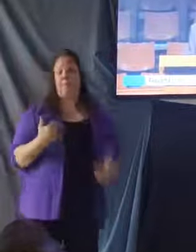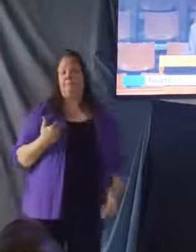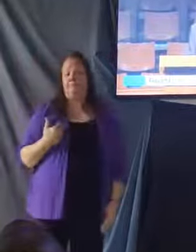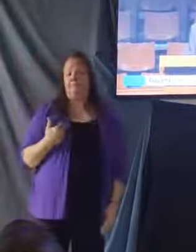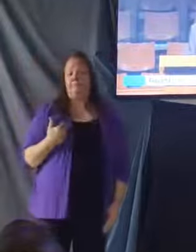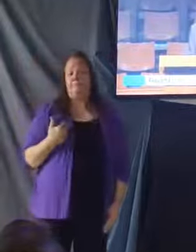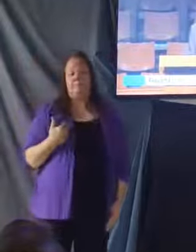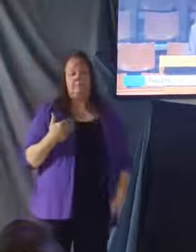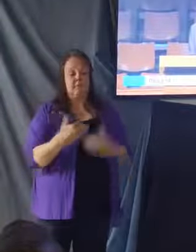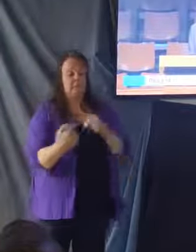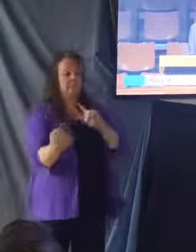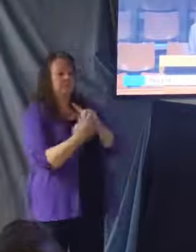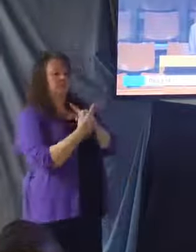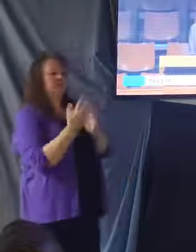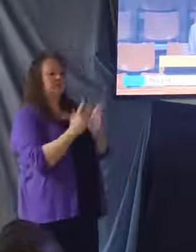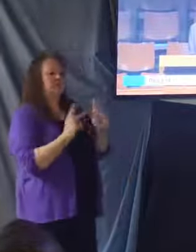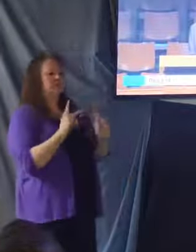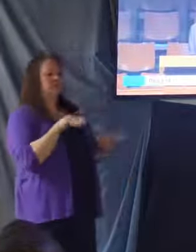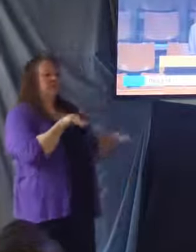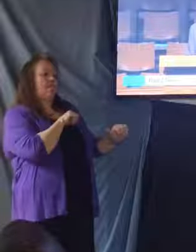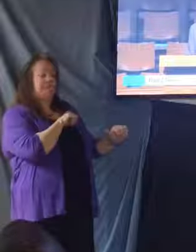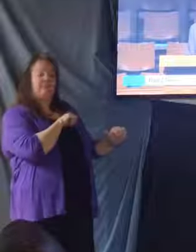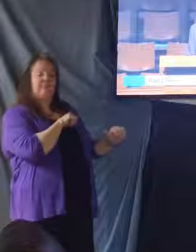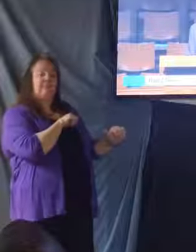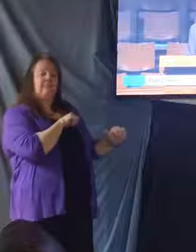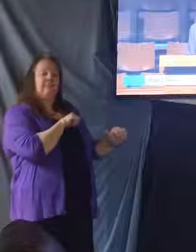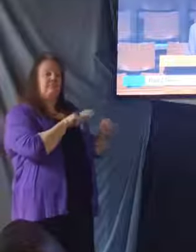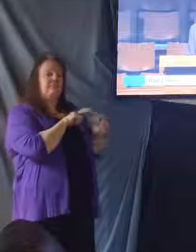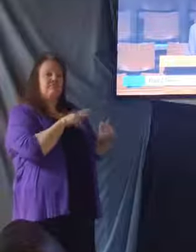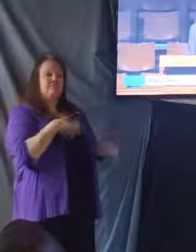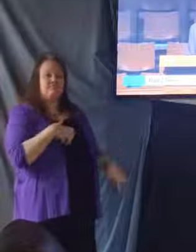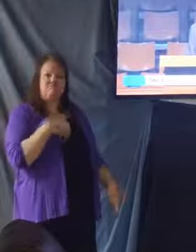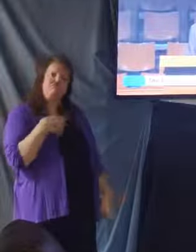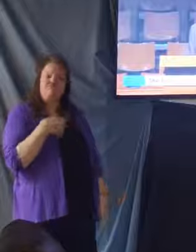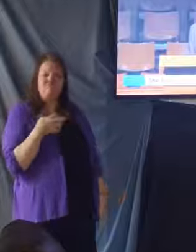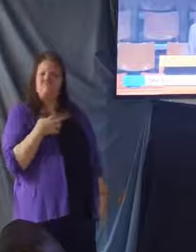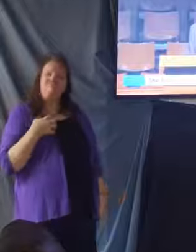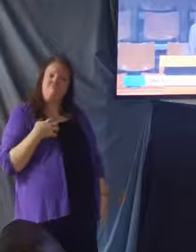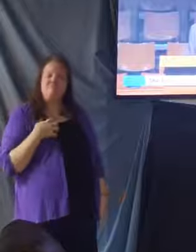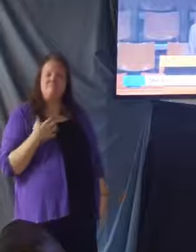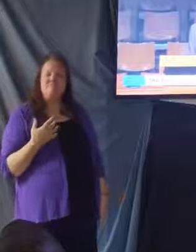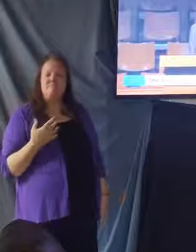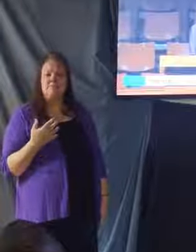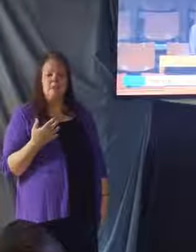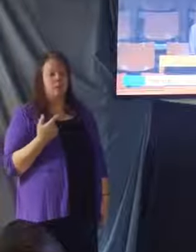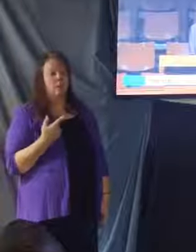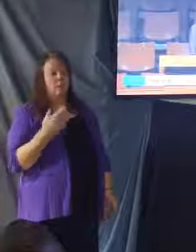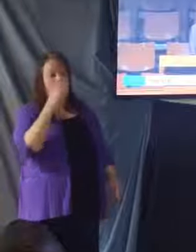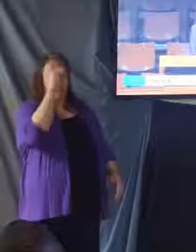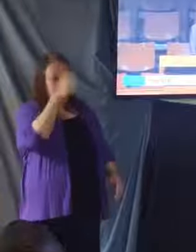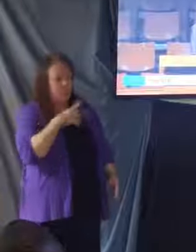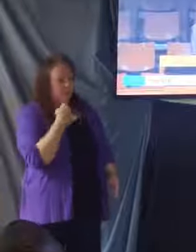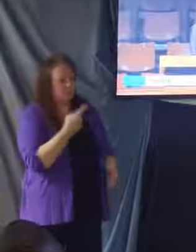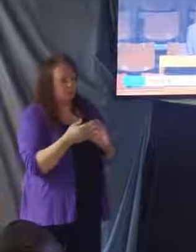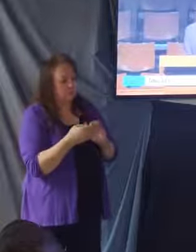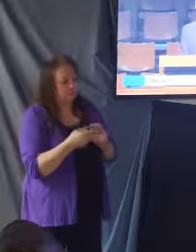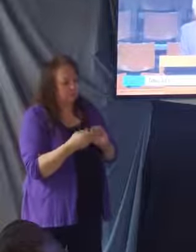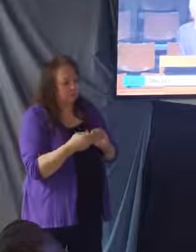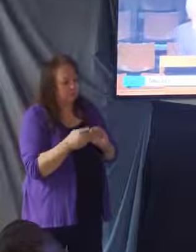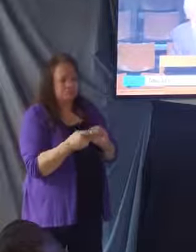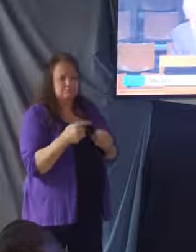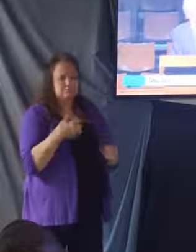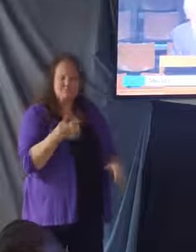And then I was afterwards told some people went out of there livid. I had one man that I had shared the gospel with, and